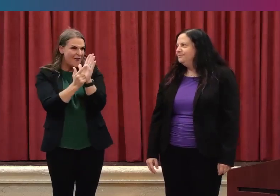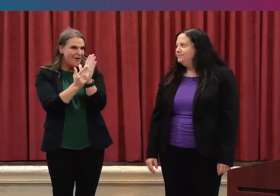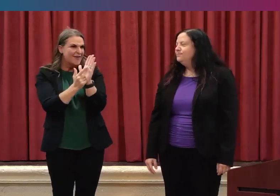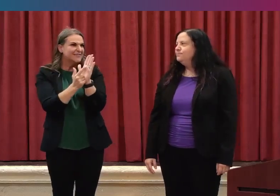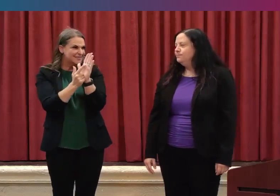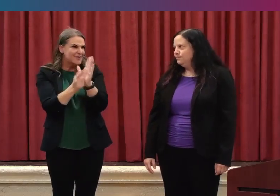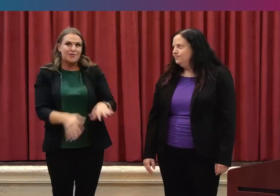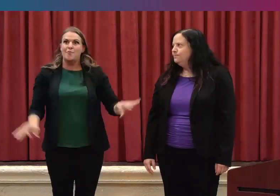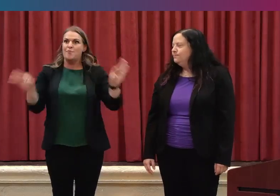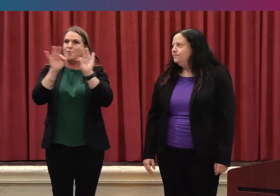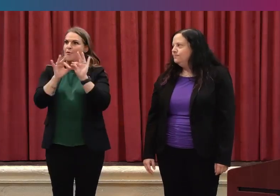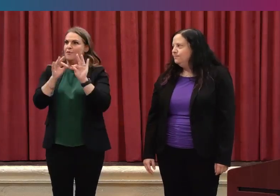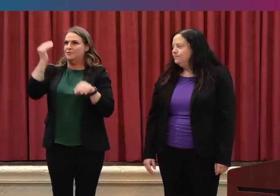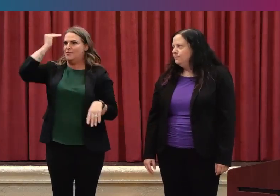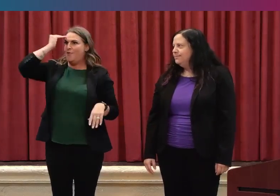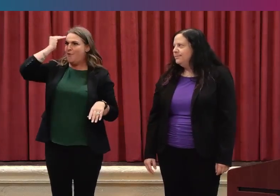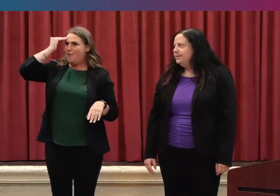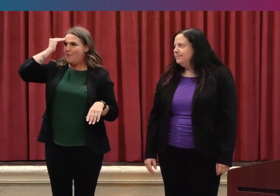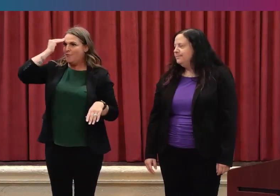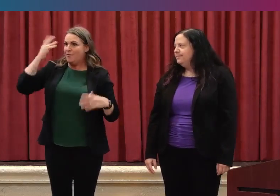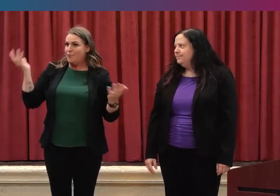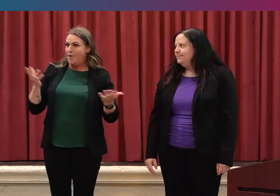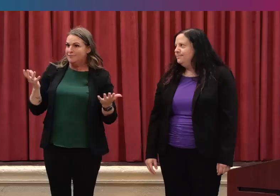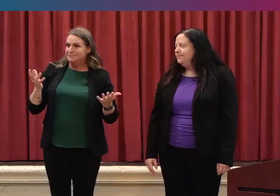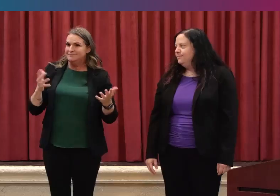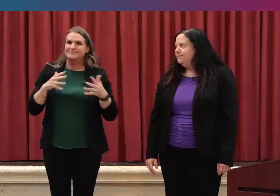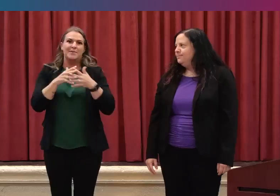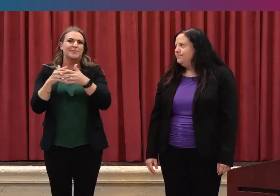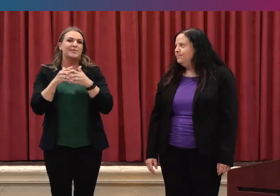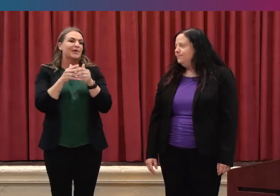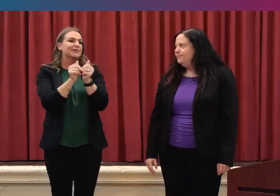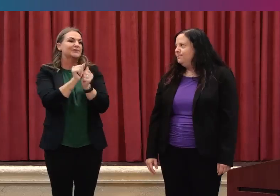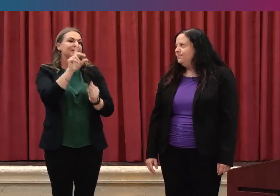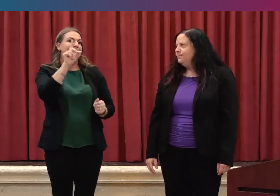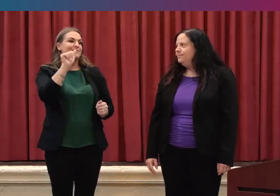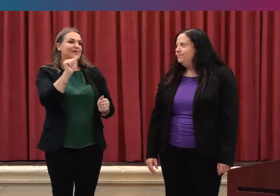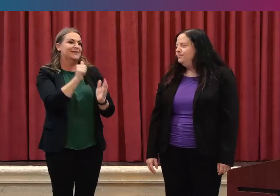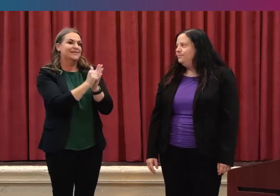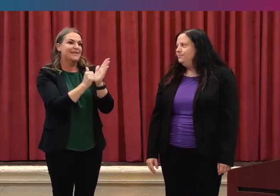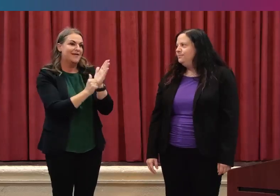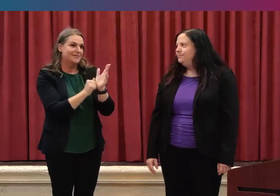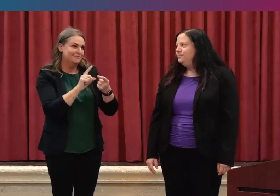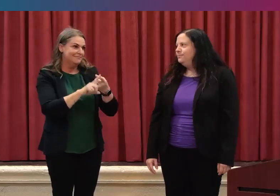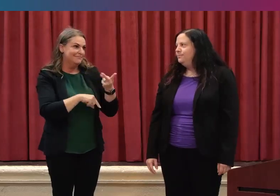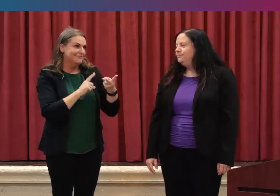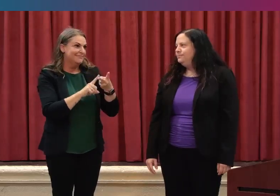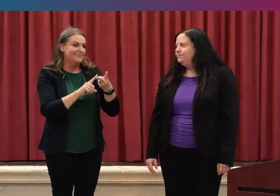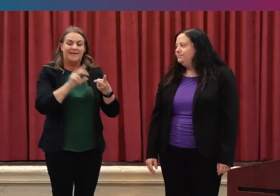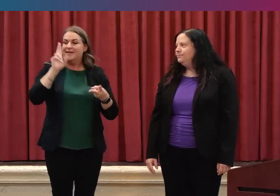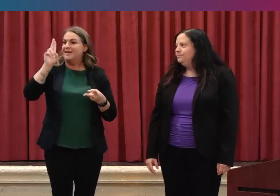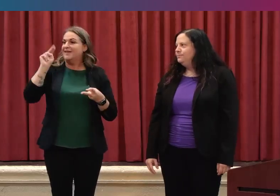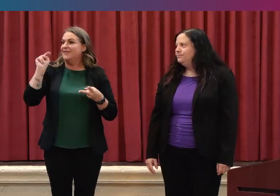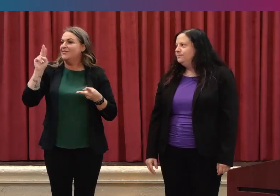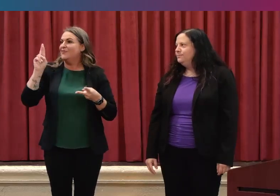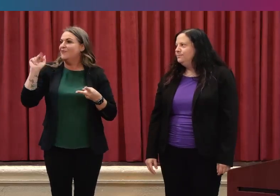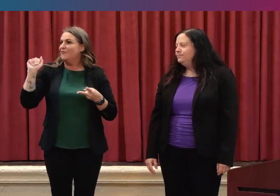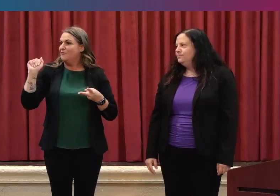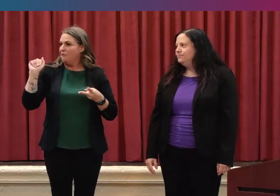There are two laws that are important for us to know about. The Americans with Disabilities Act, the ADA,